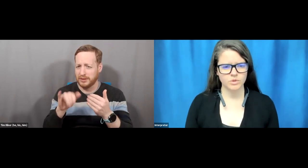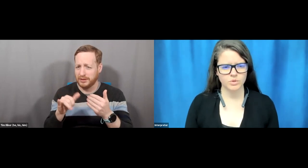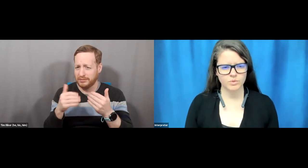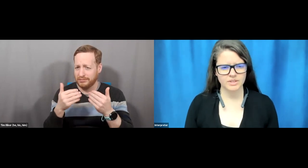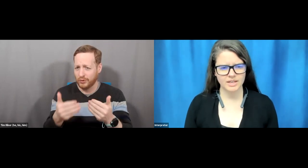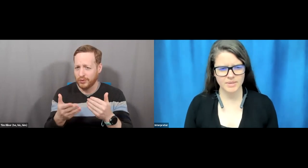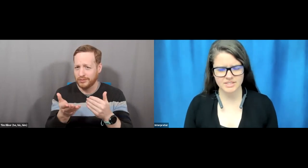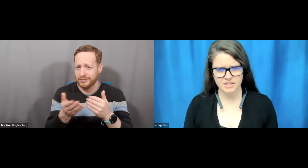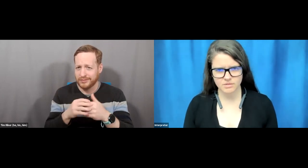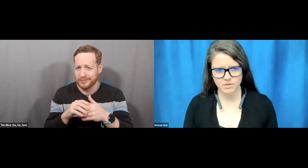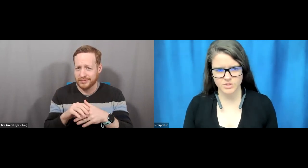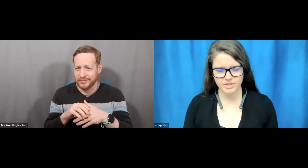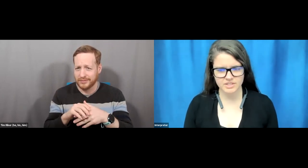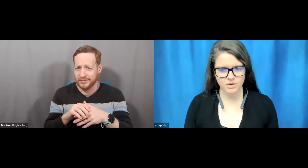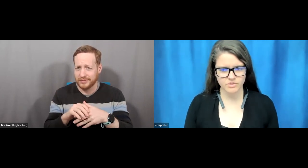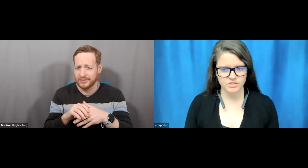Who would like, Betsy, would you like to go first?